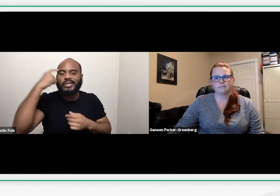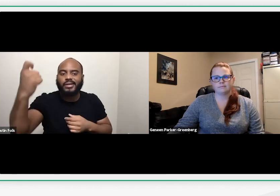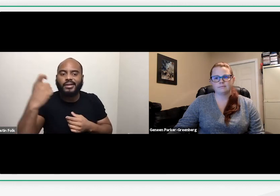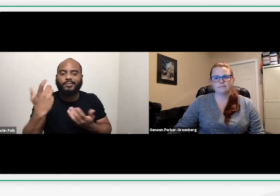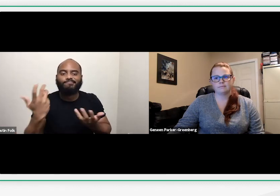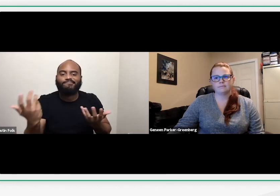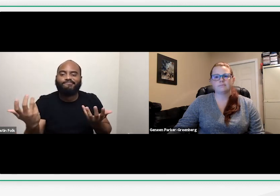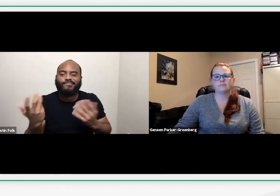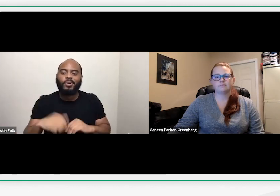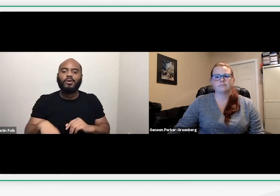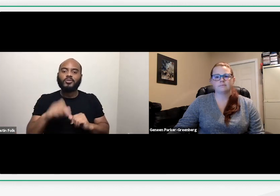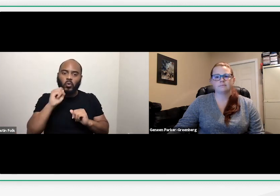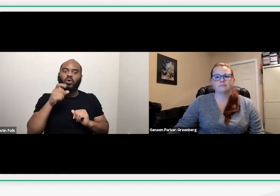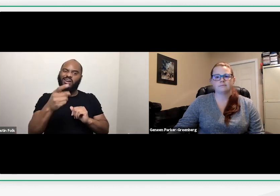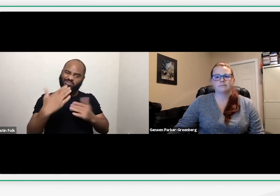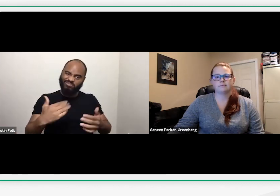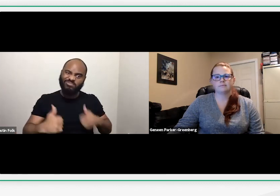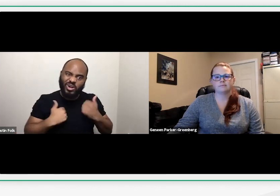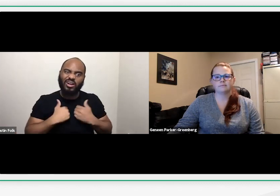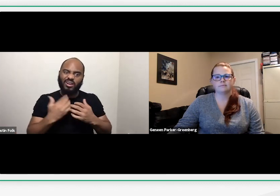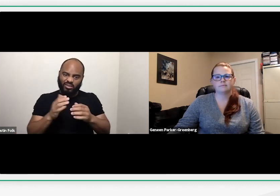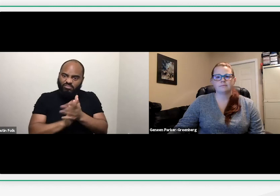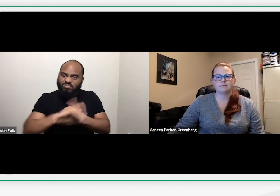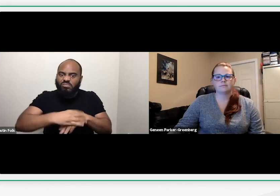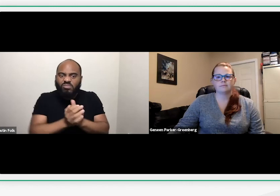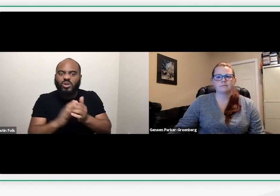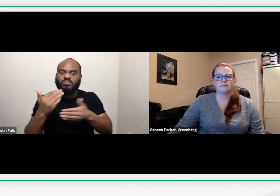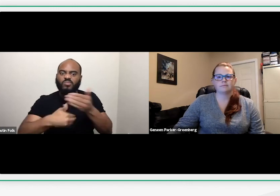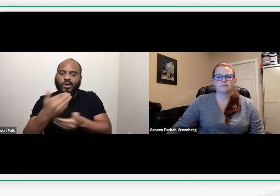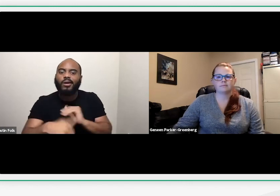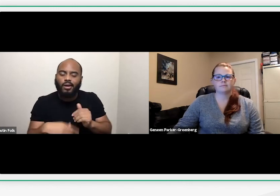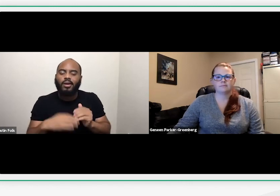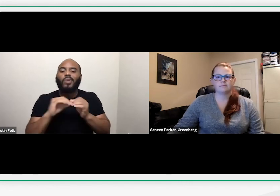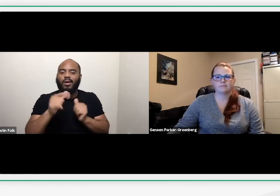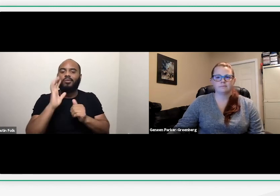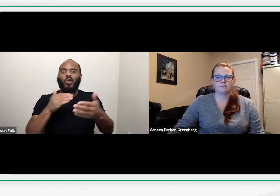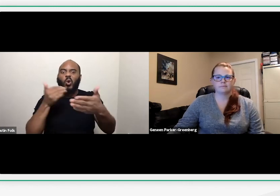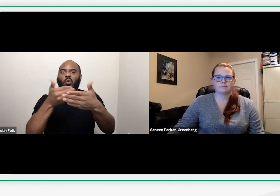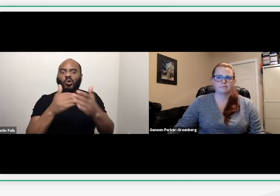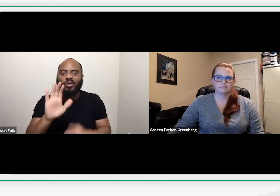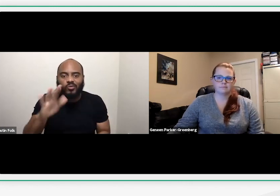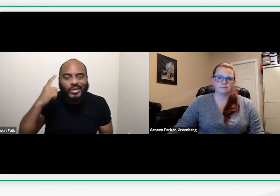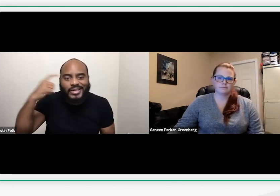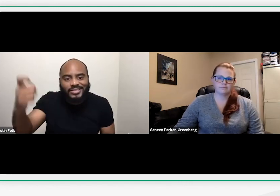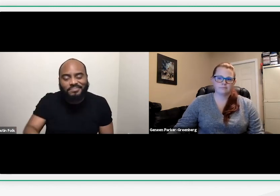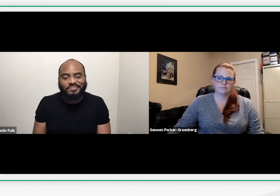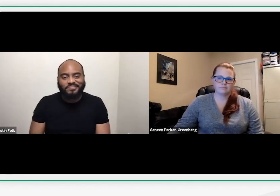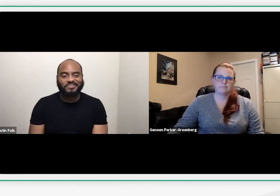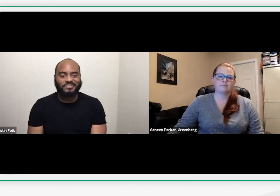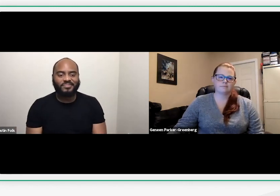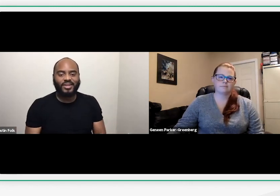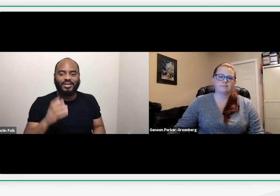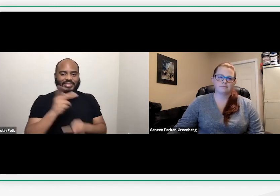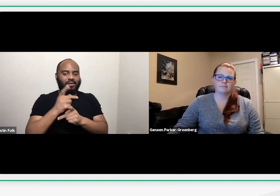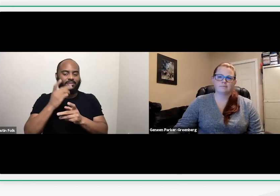actively negotiating towards your dreams, you'll never achieve them. And so you're going to want to go ahead and